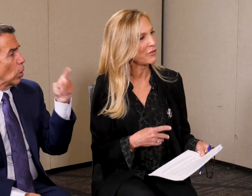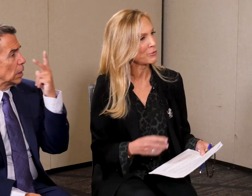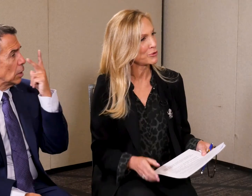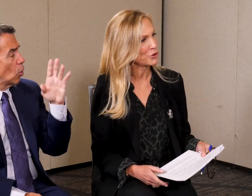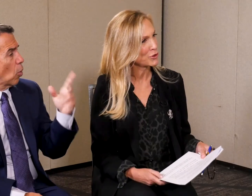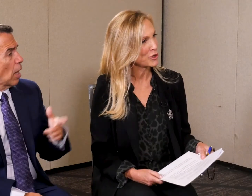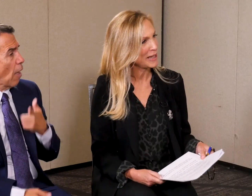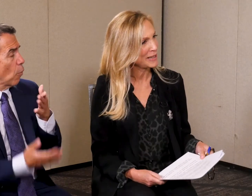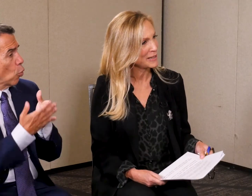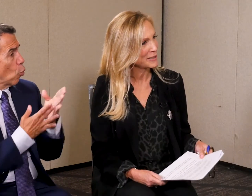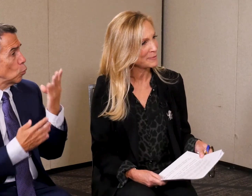through a Jewish lens?